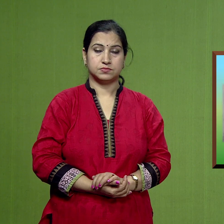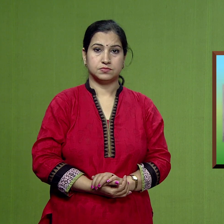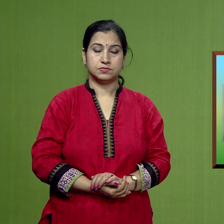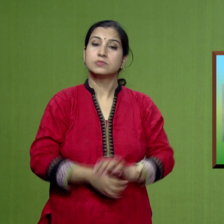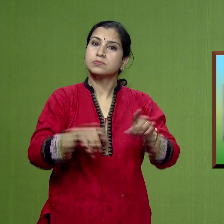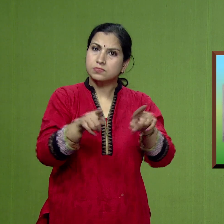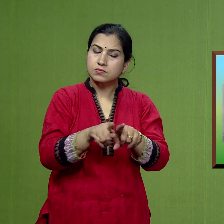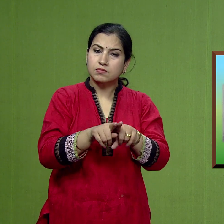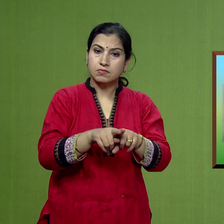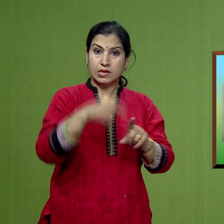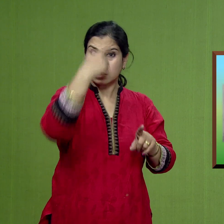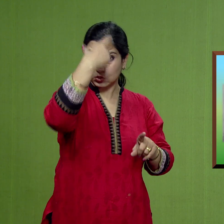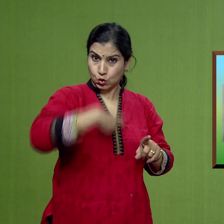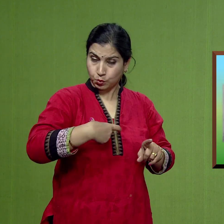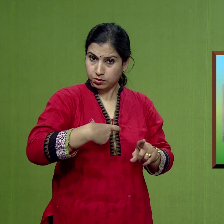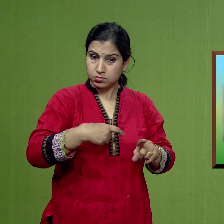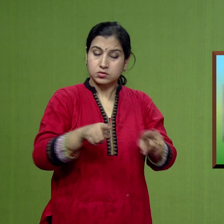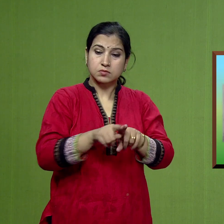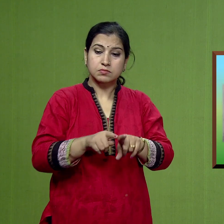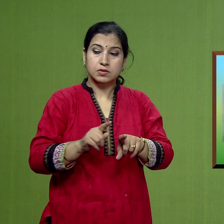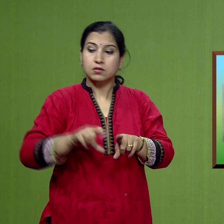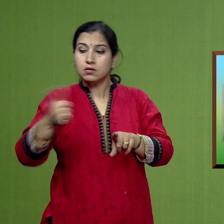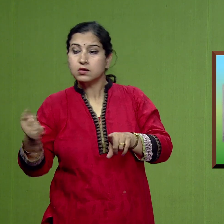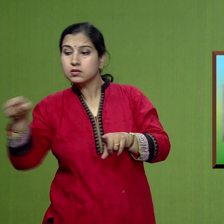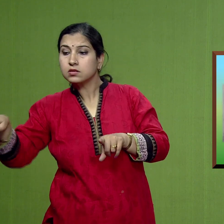Besides human beings, the main culprit in causing pollution,